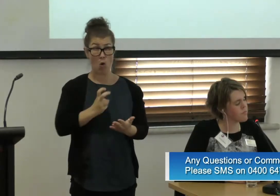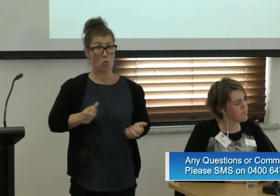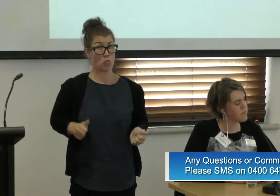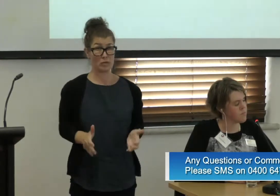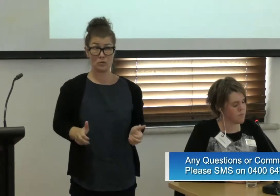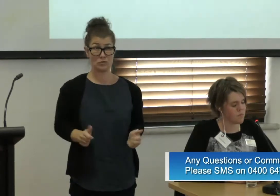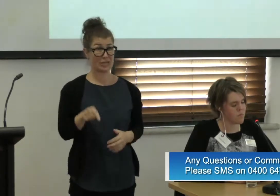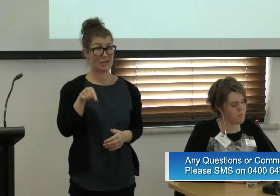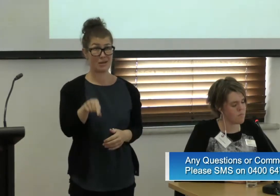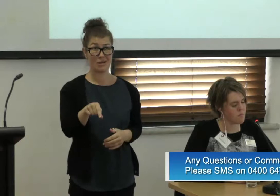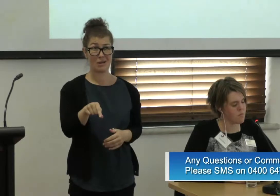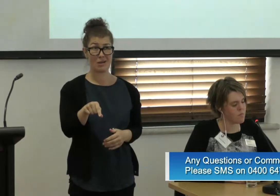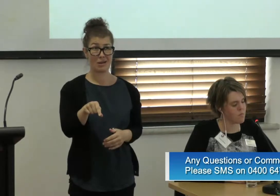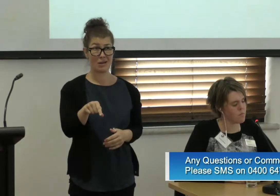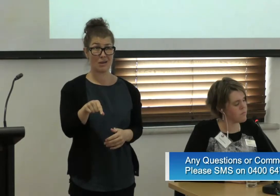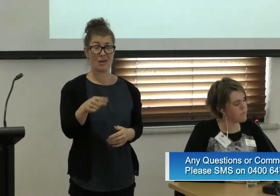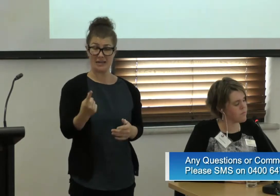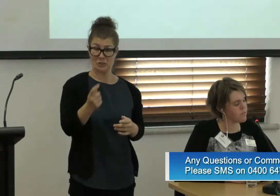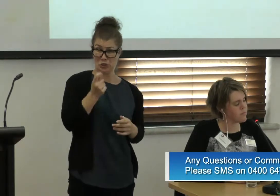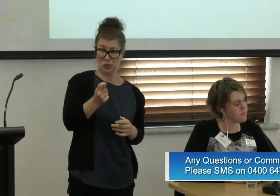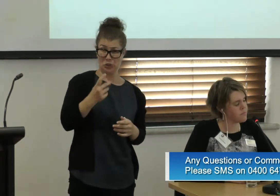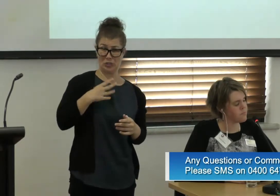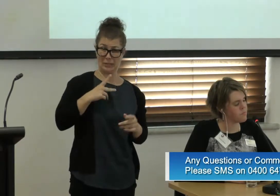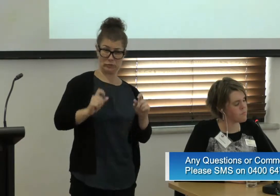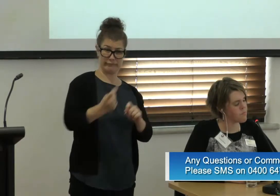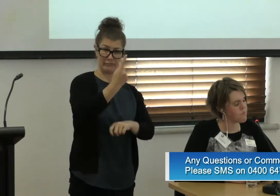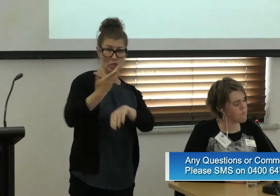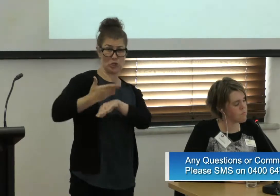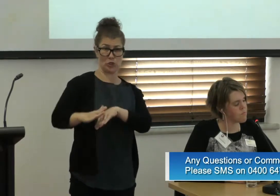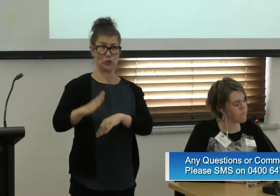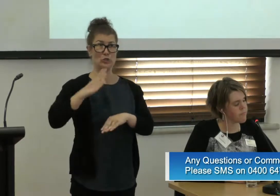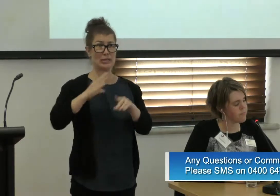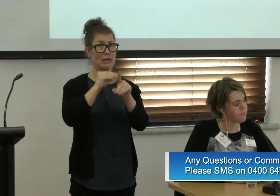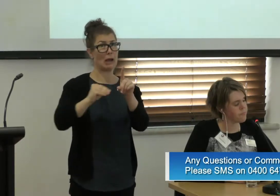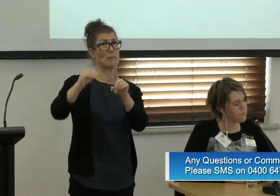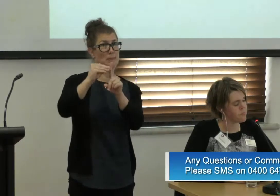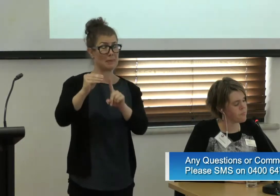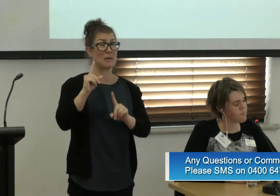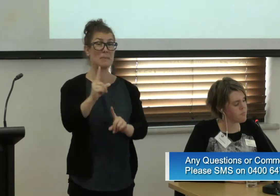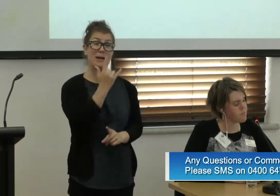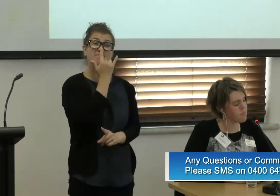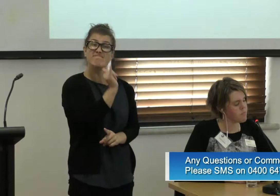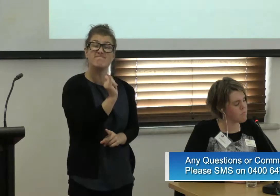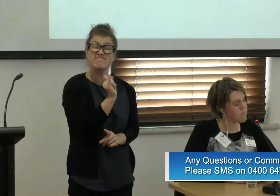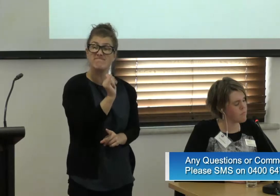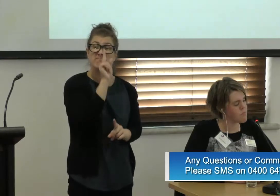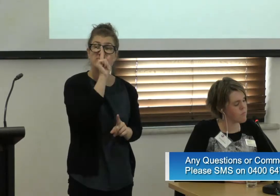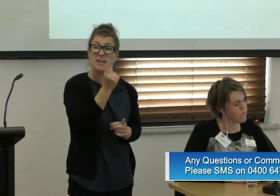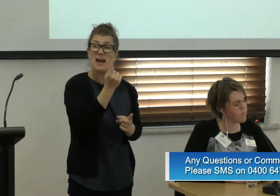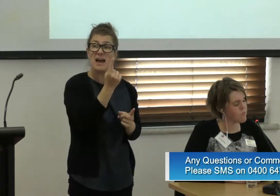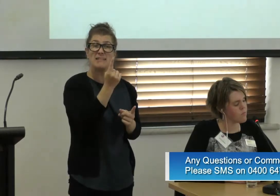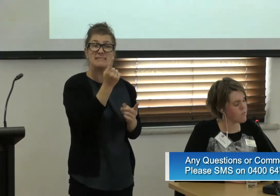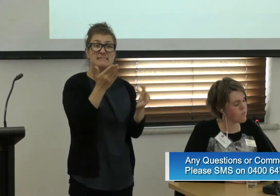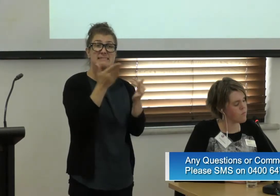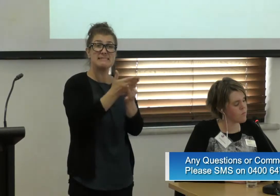know, be no longer working. But of course she doesn't have, she's not eligible for anything, as I understand